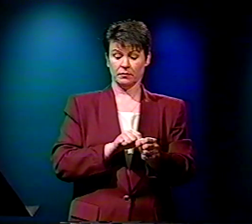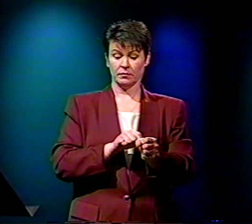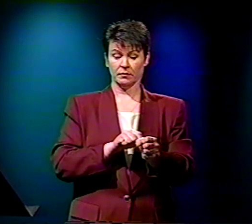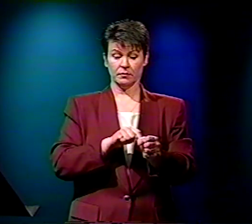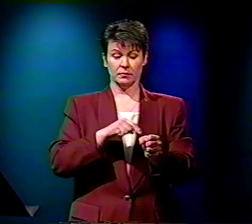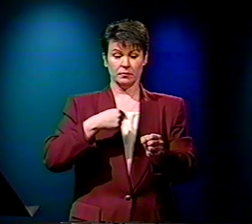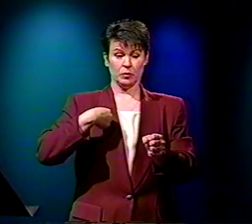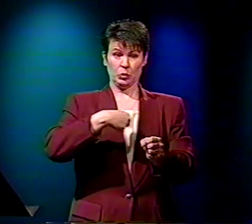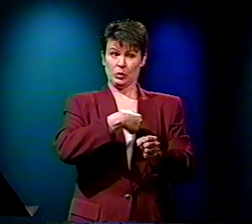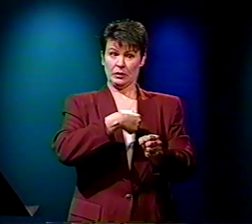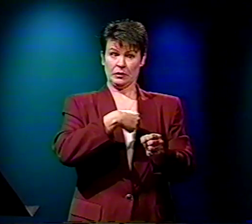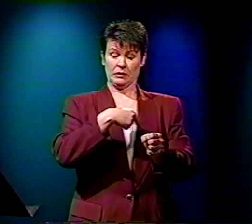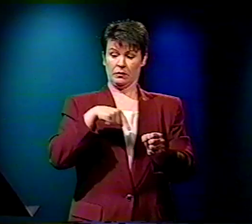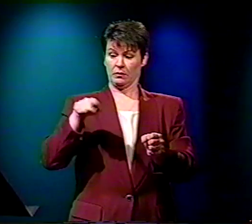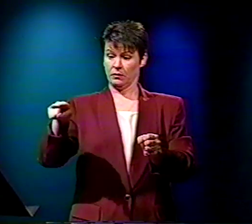I've talked about oppression,